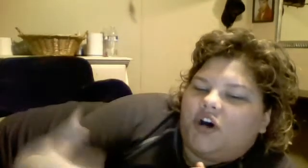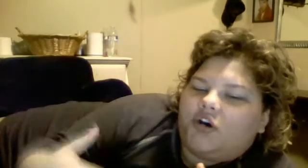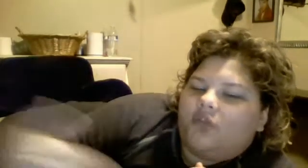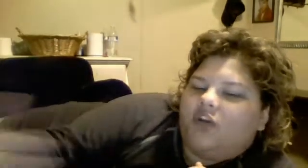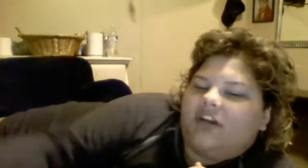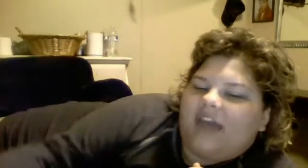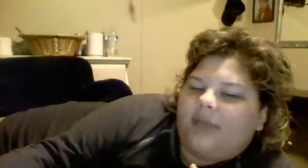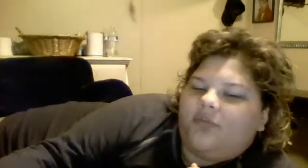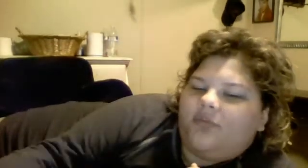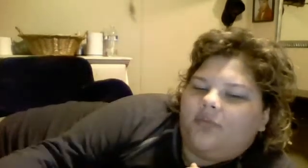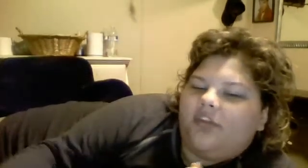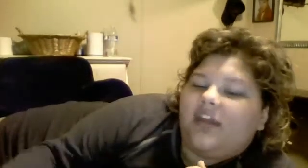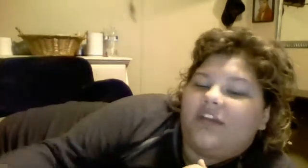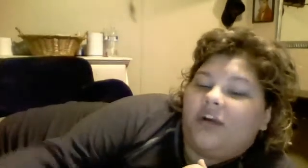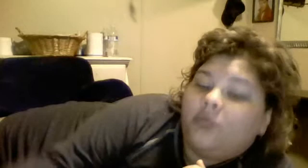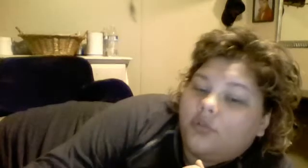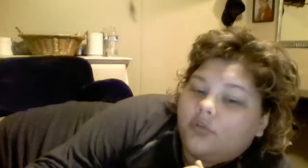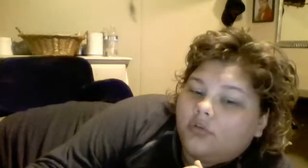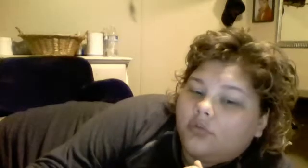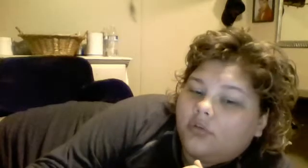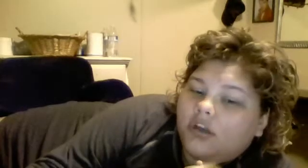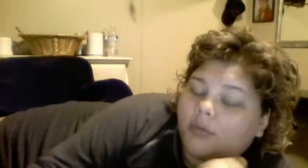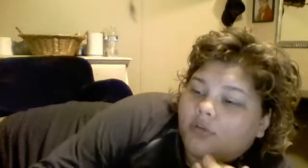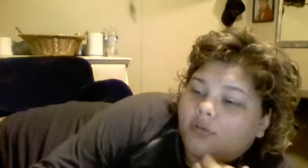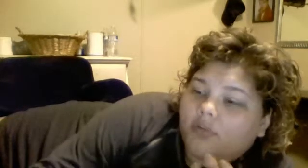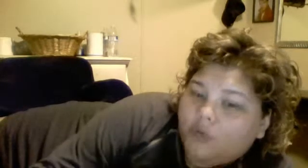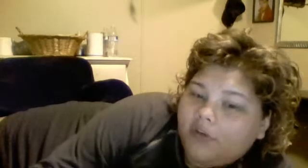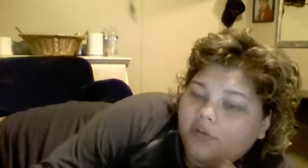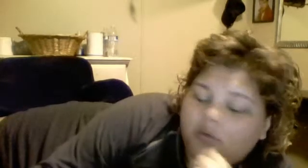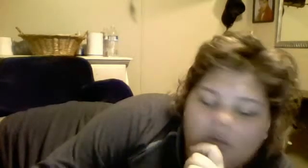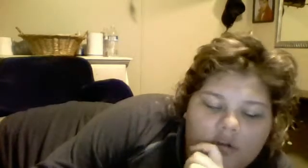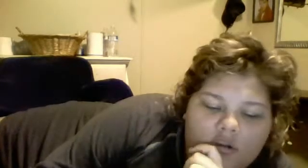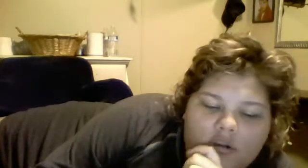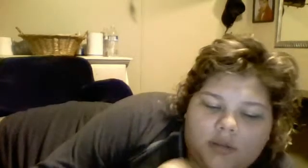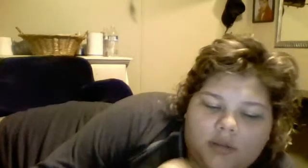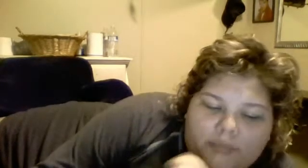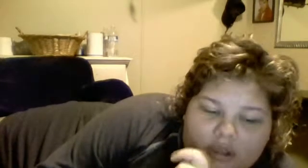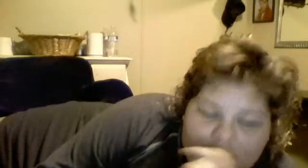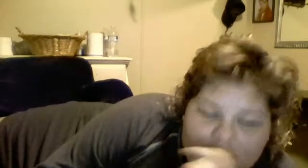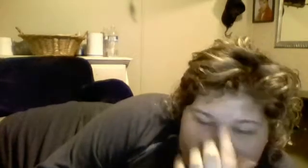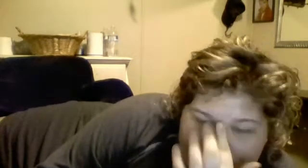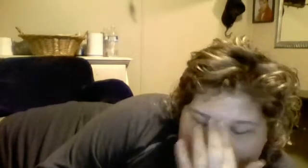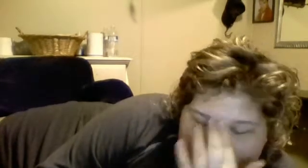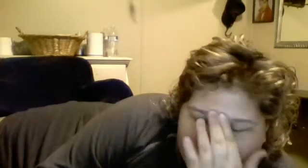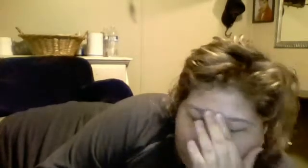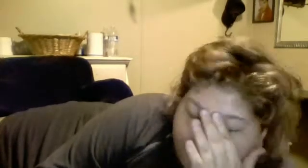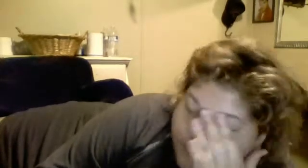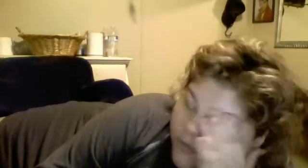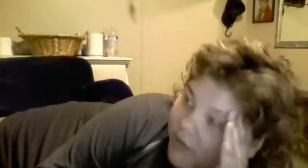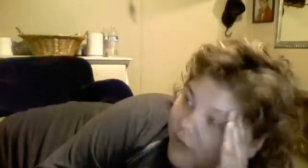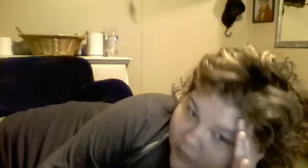evolve and adapt, and they don't in the books and movies. But, I mean, I love